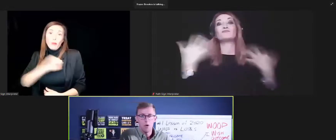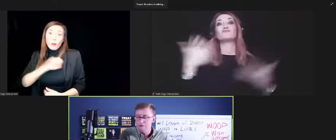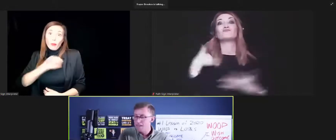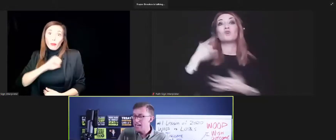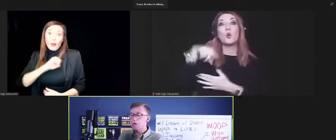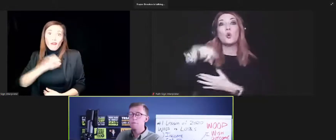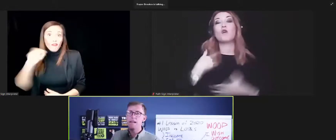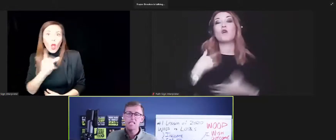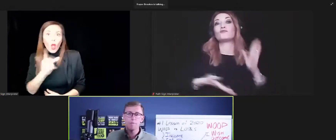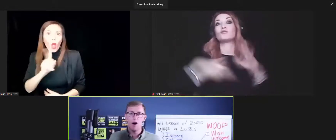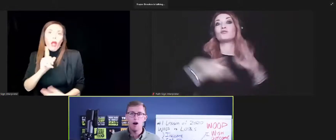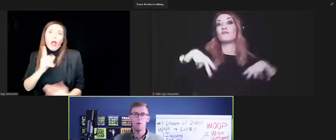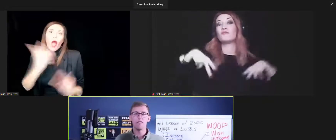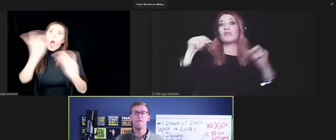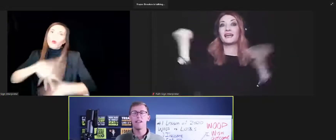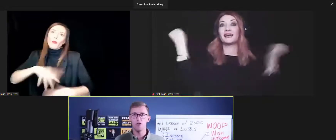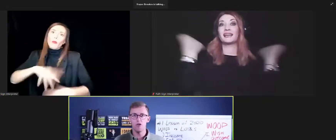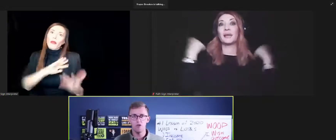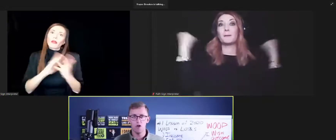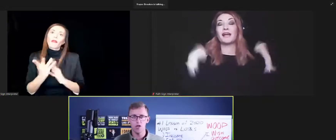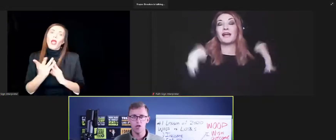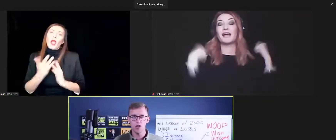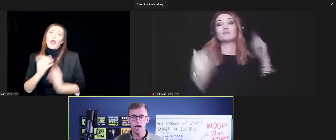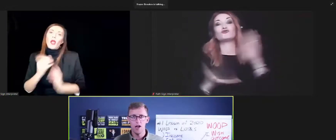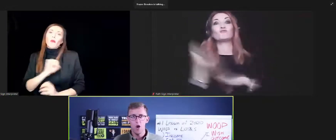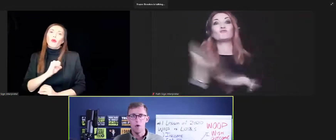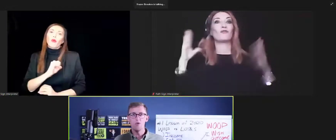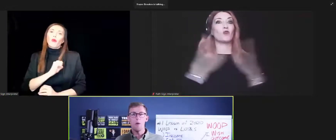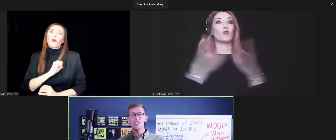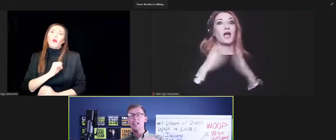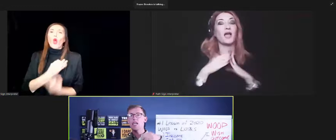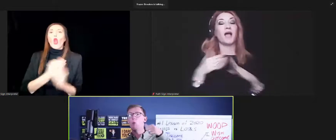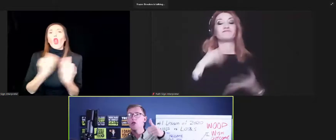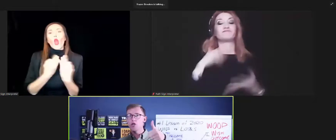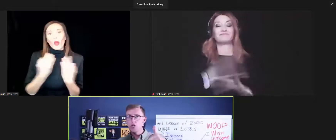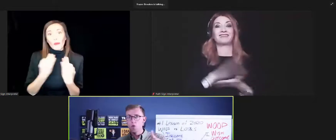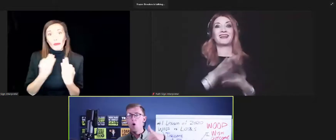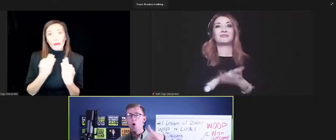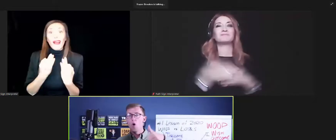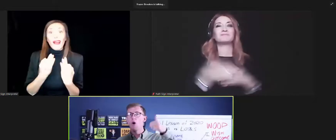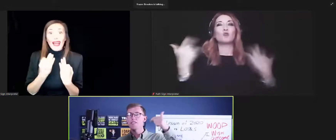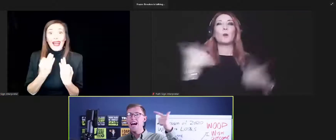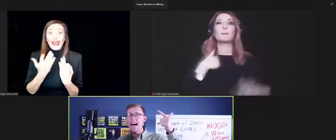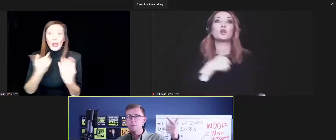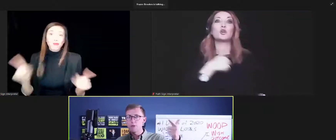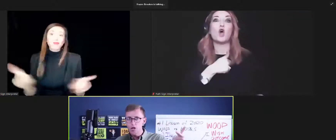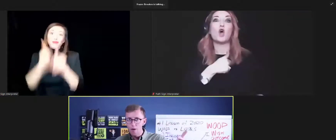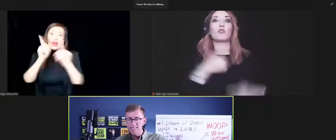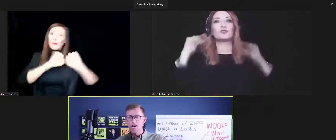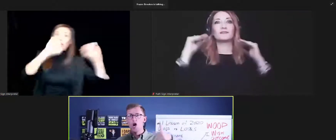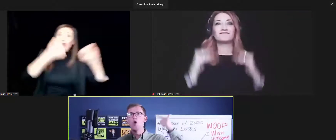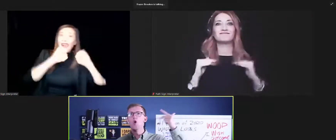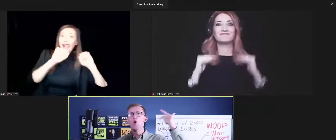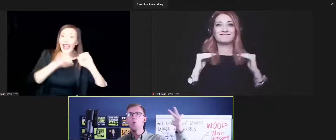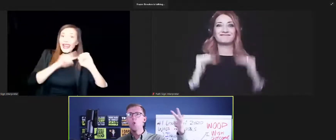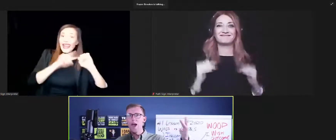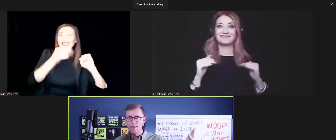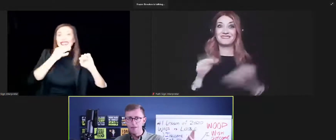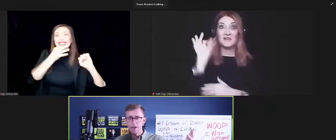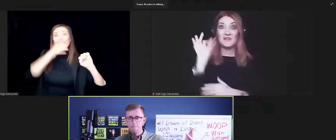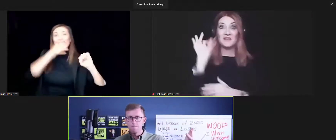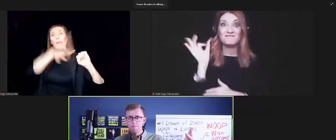have the accountability partner with the fitness instructor, when you know exactly what to do, what time to do it, who